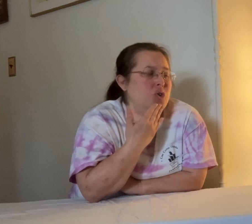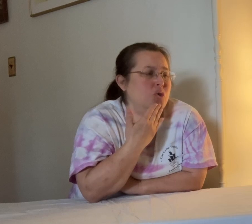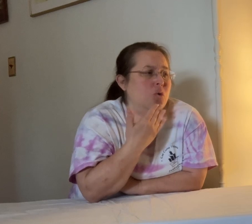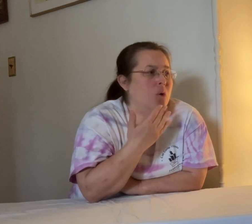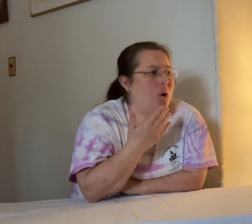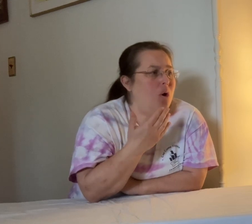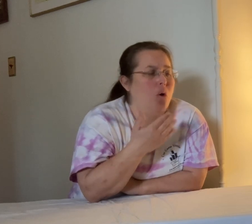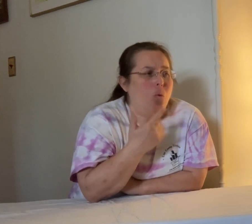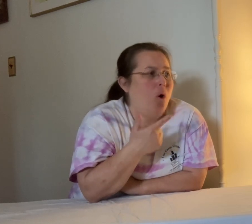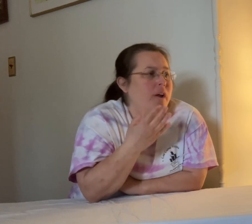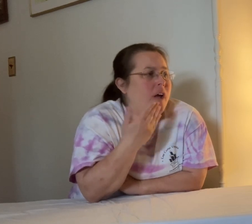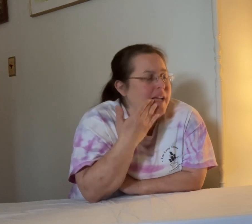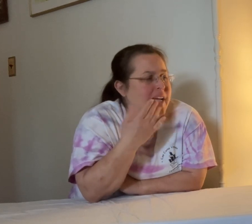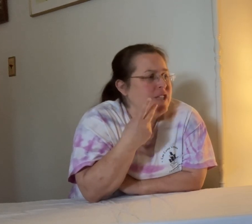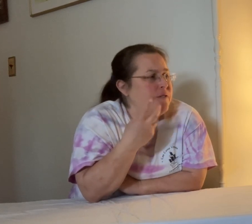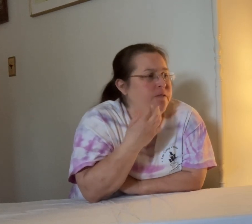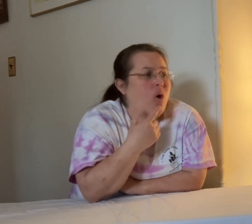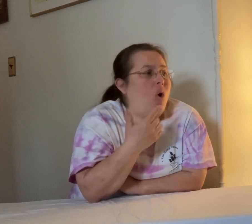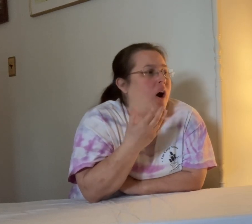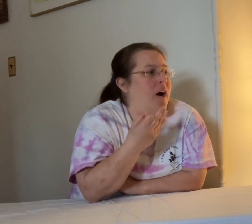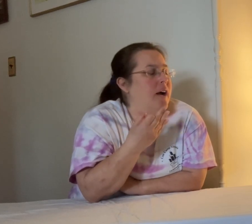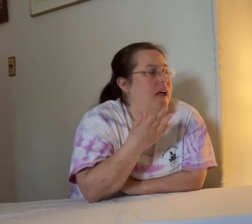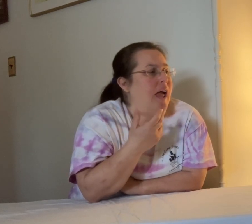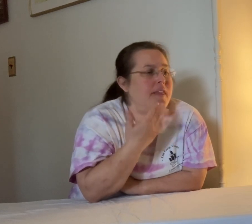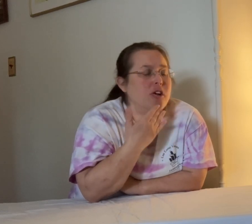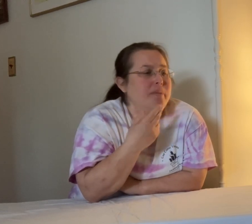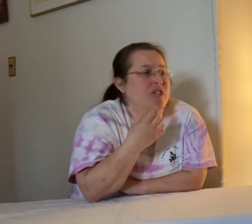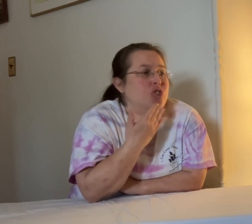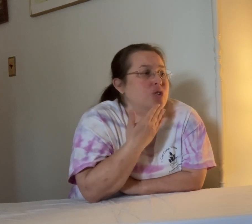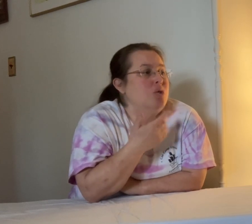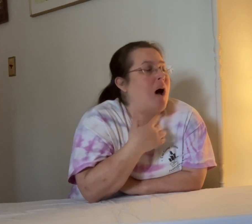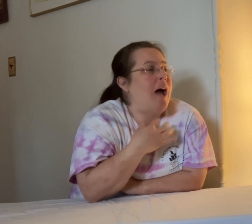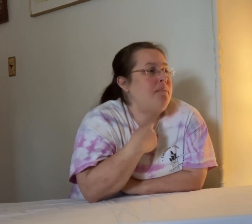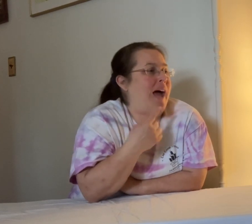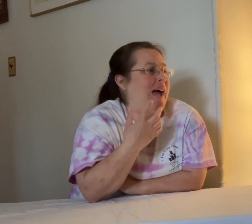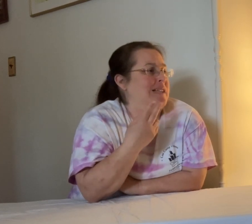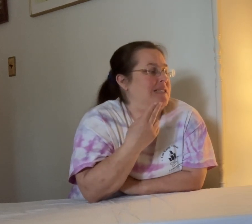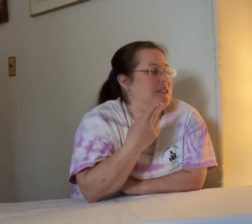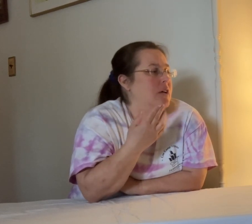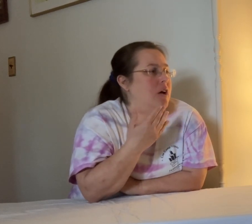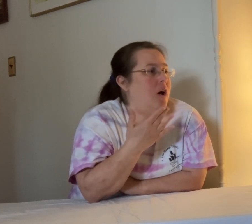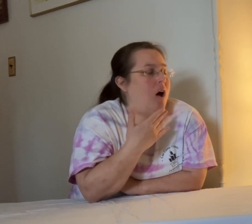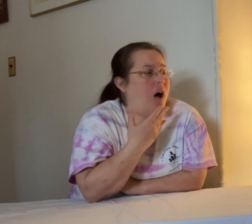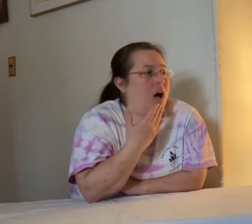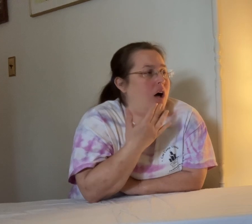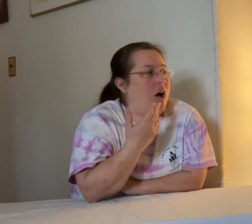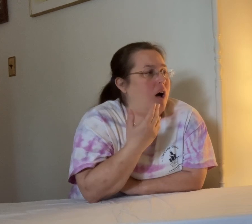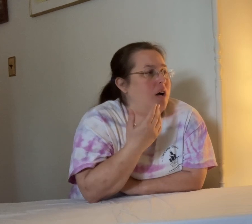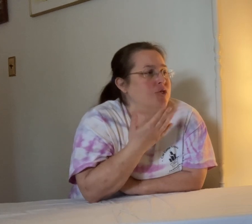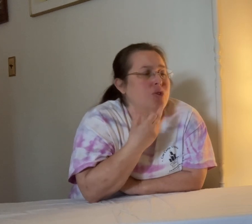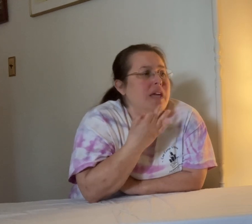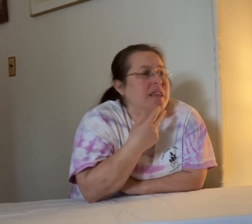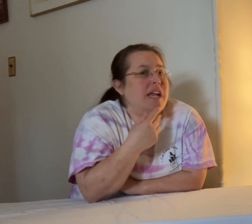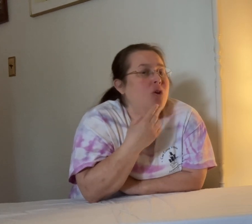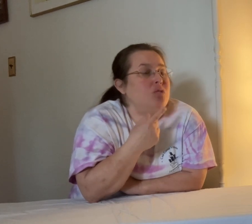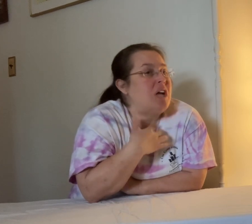two, one on each floor. There could be two iPads so that they don't